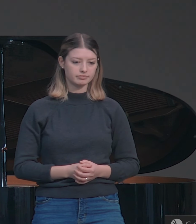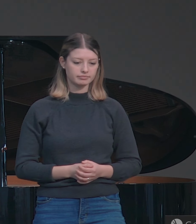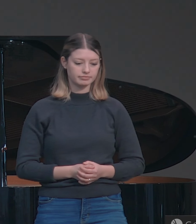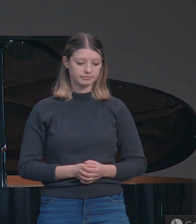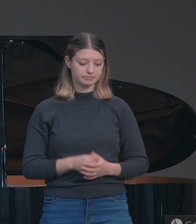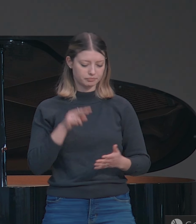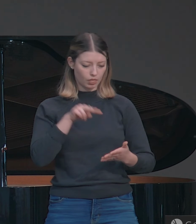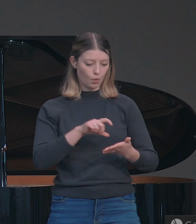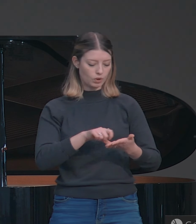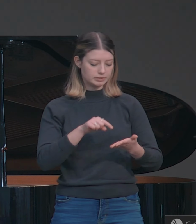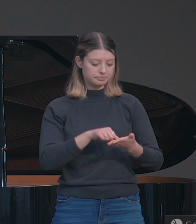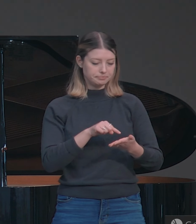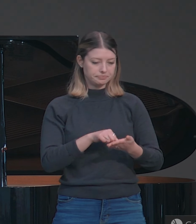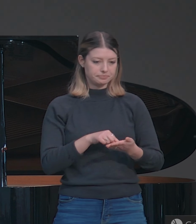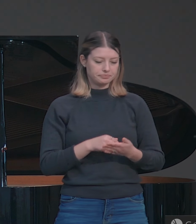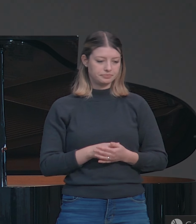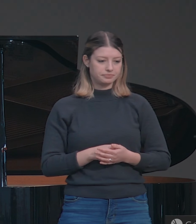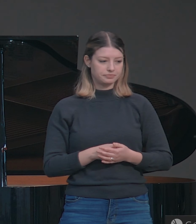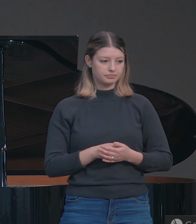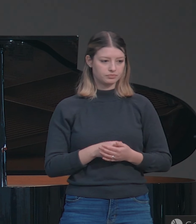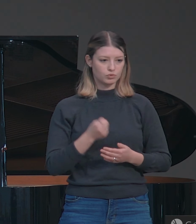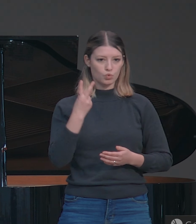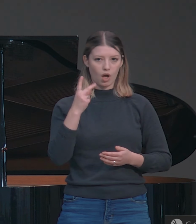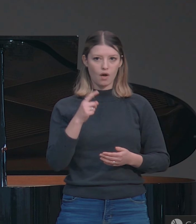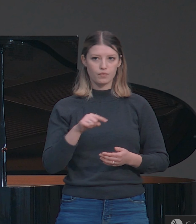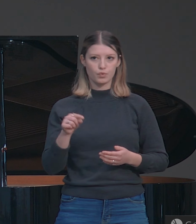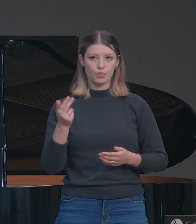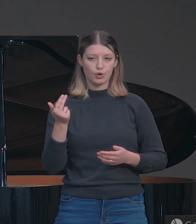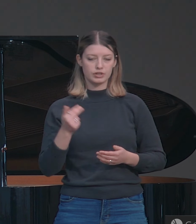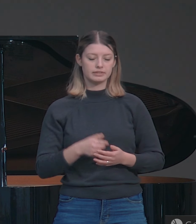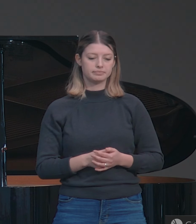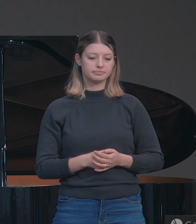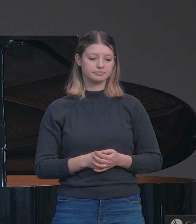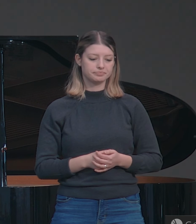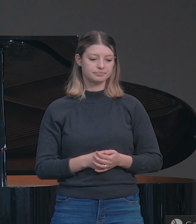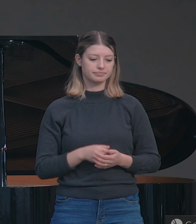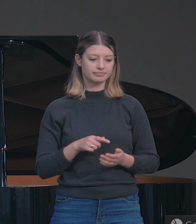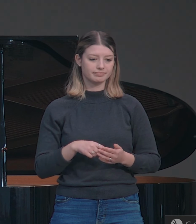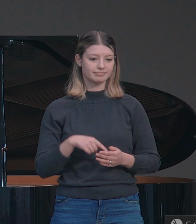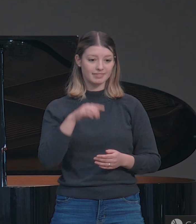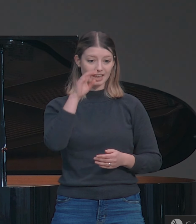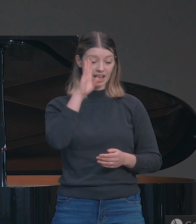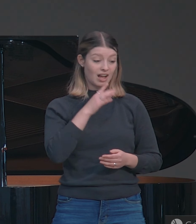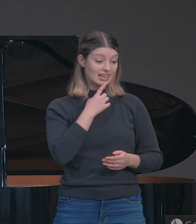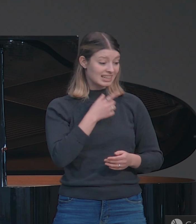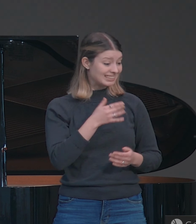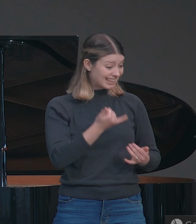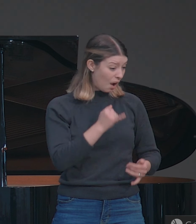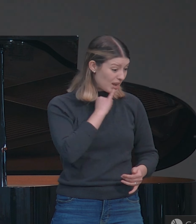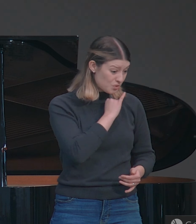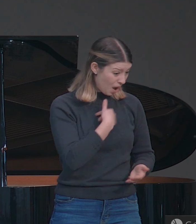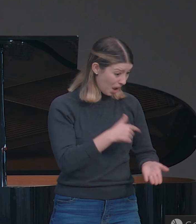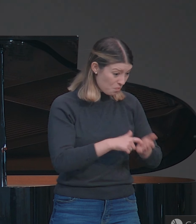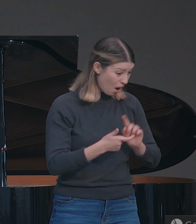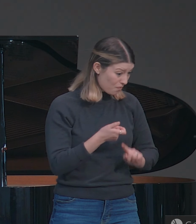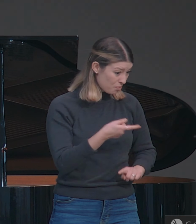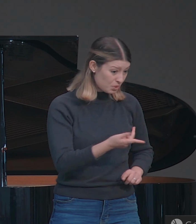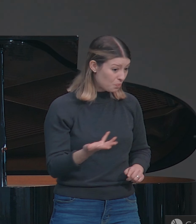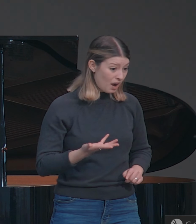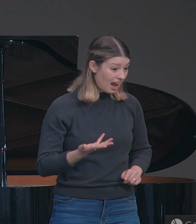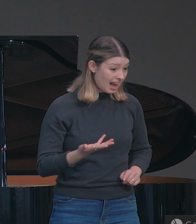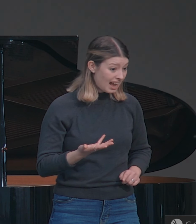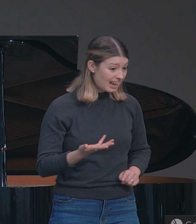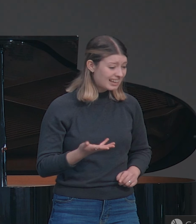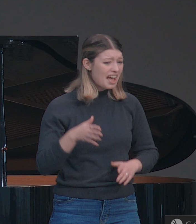Look at these words in verses 12 and 13. And now, Israel, what does the Lord your God require of you but